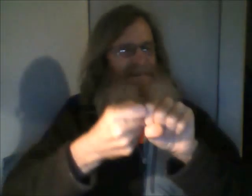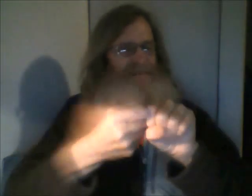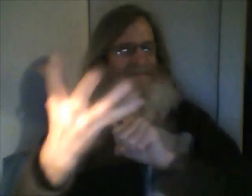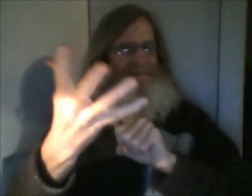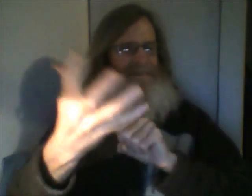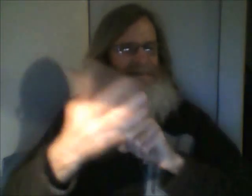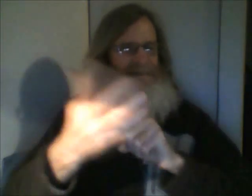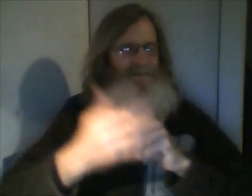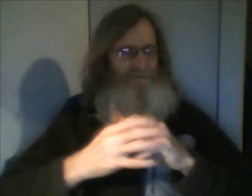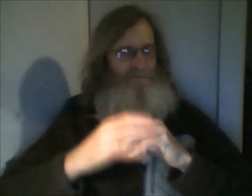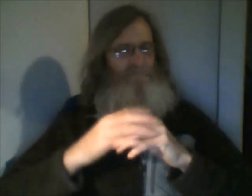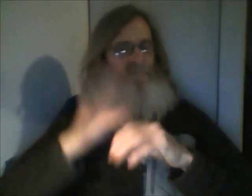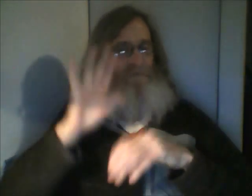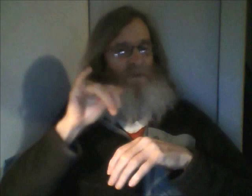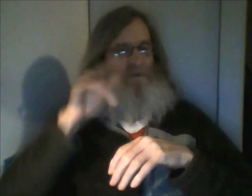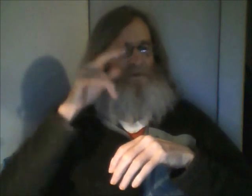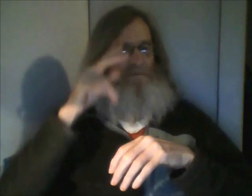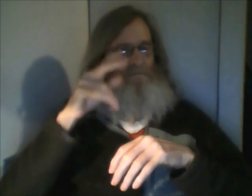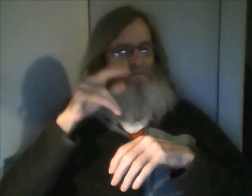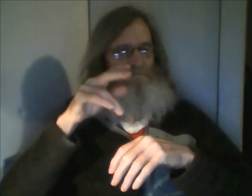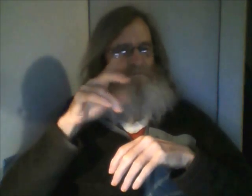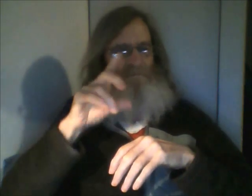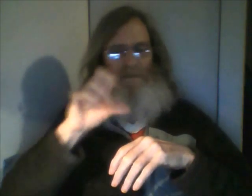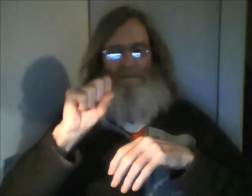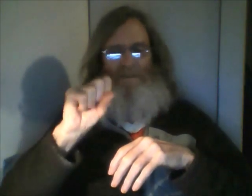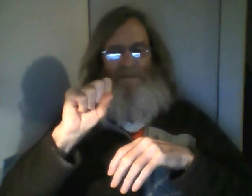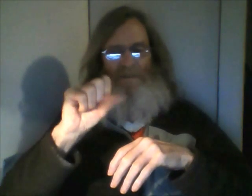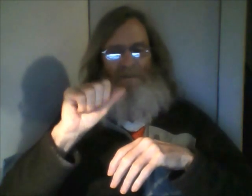several layers in a specific crisscross pattern.